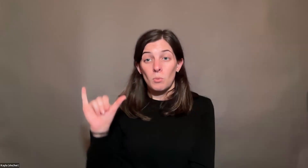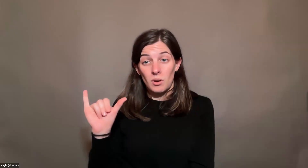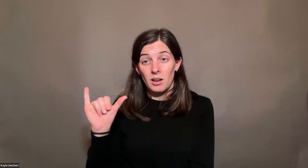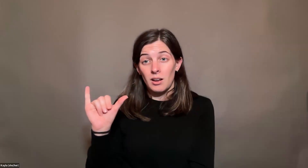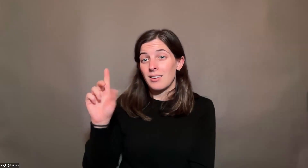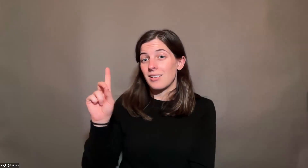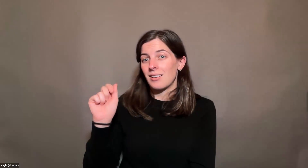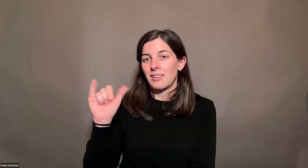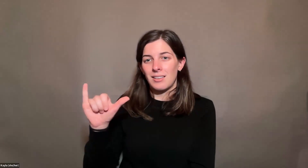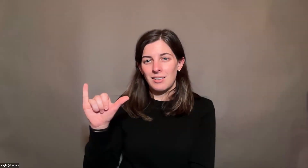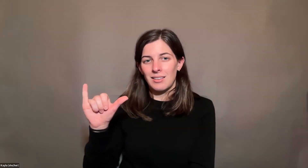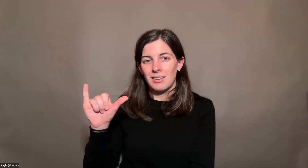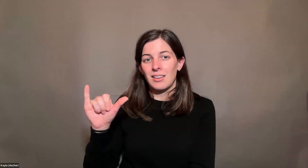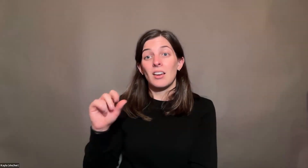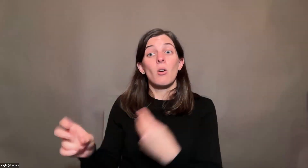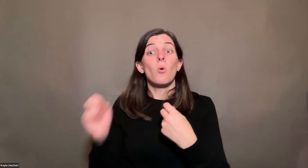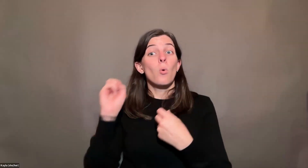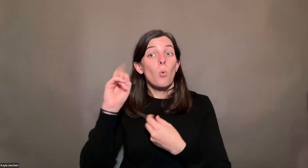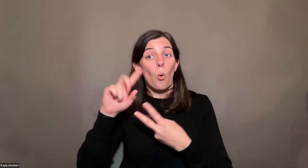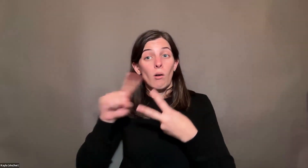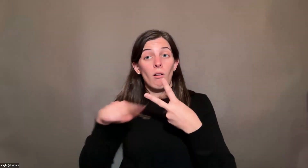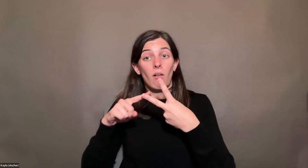WPA11YDAY. Another hashtag is